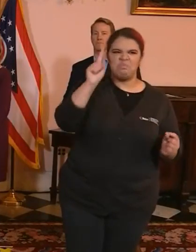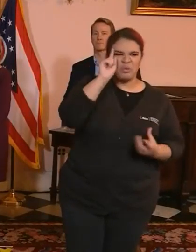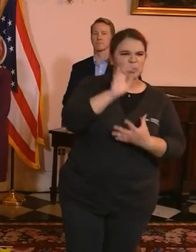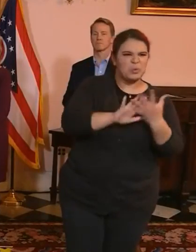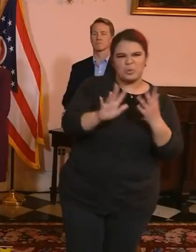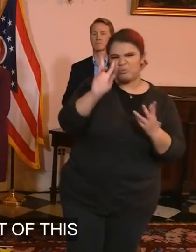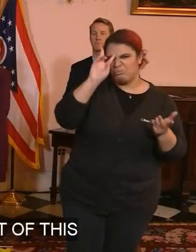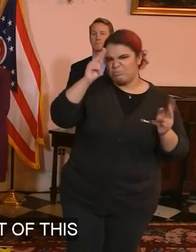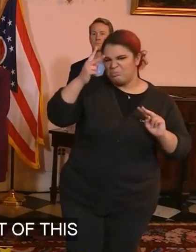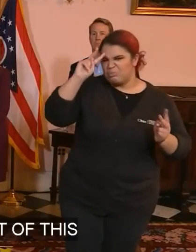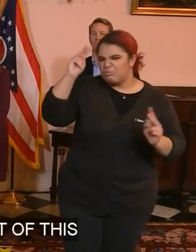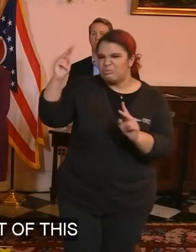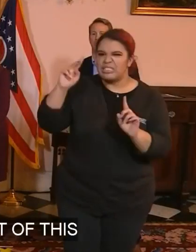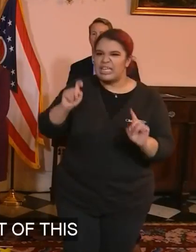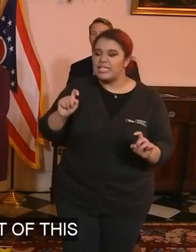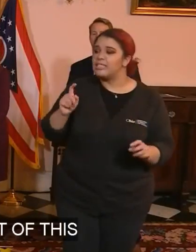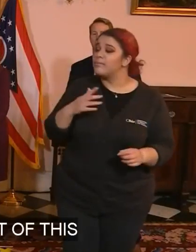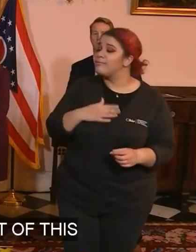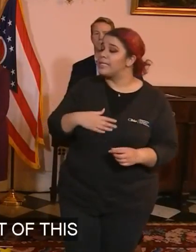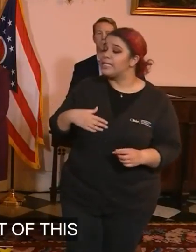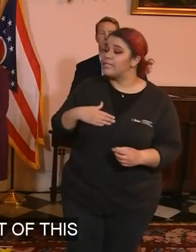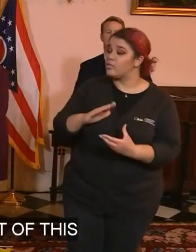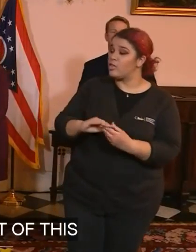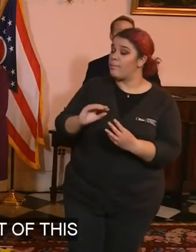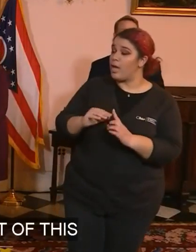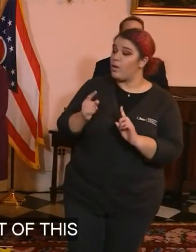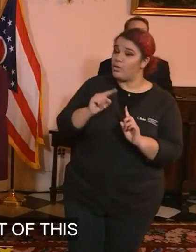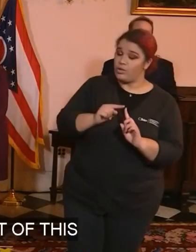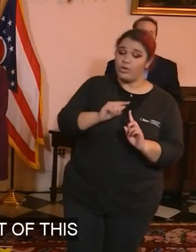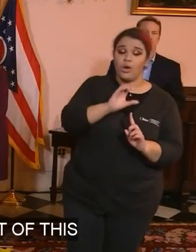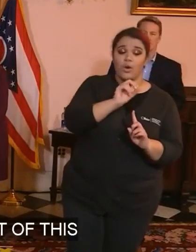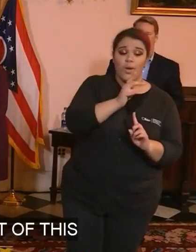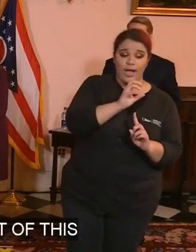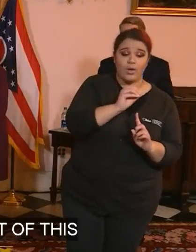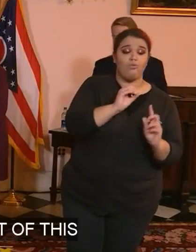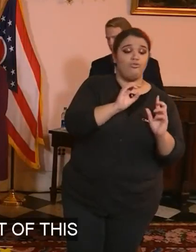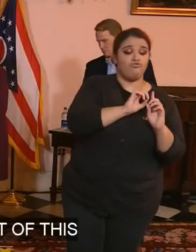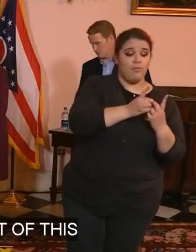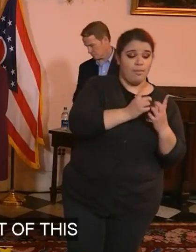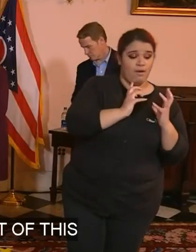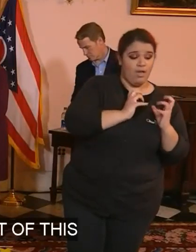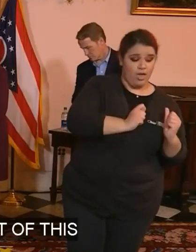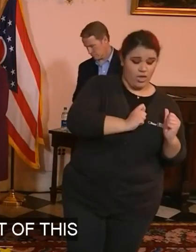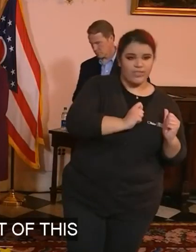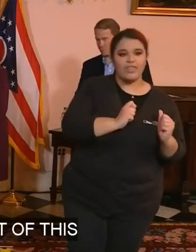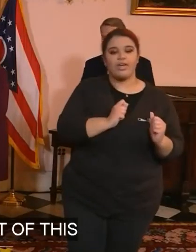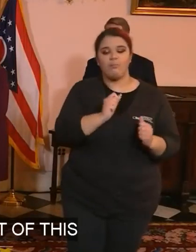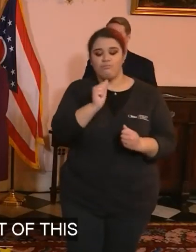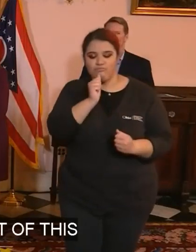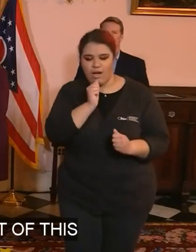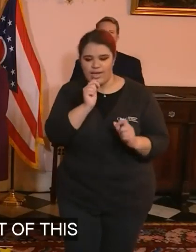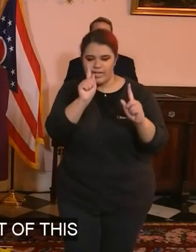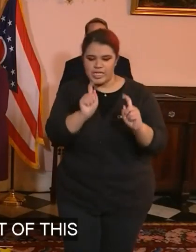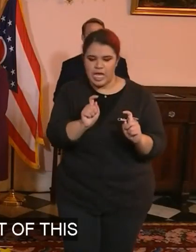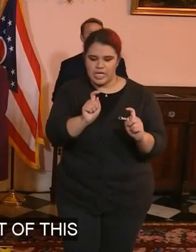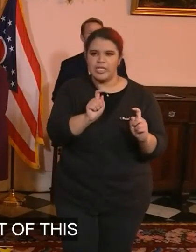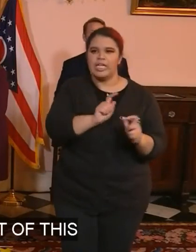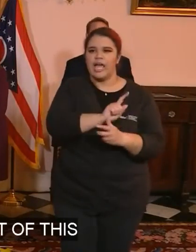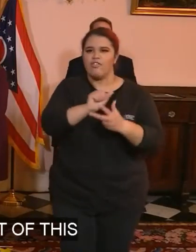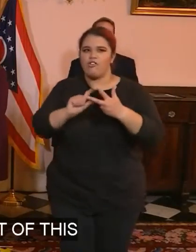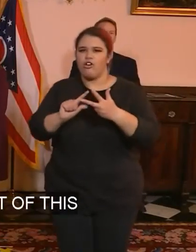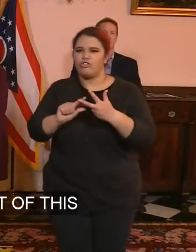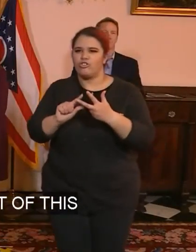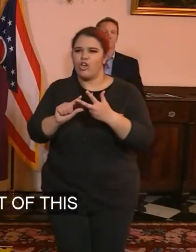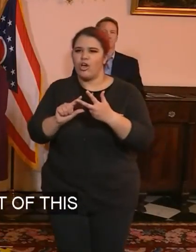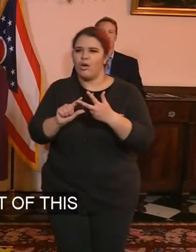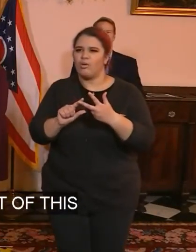little bit more about the difference between the Ohio Department of Health tests, the private tests, and also who